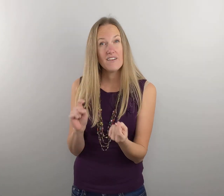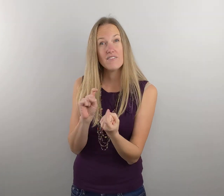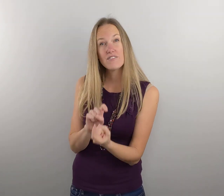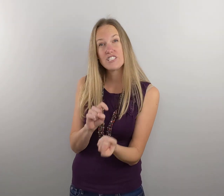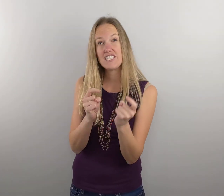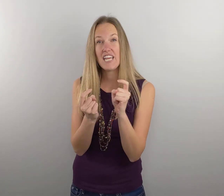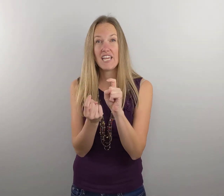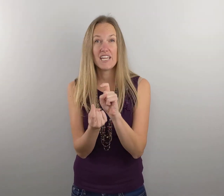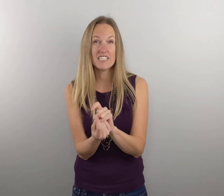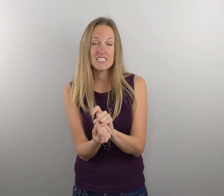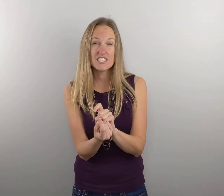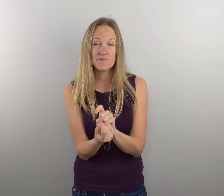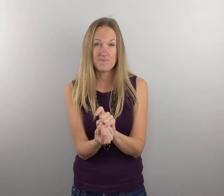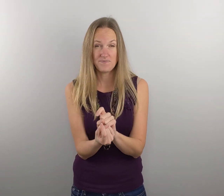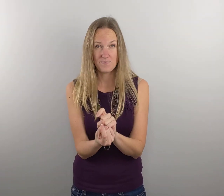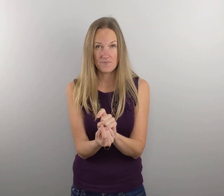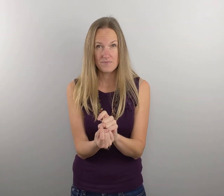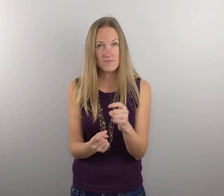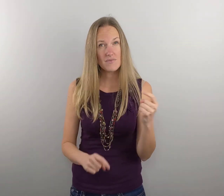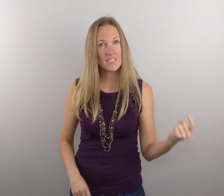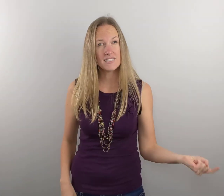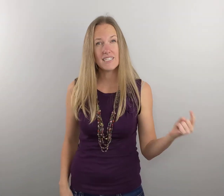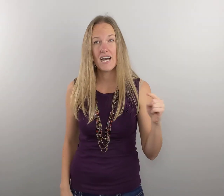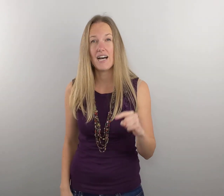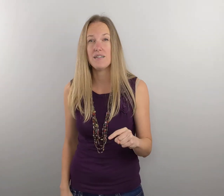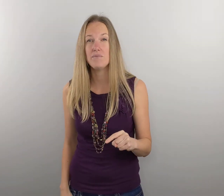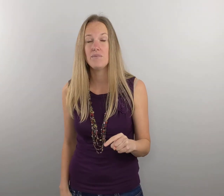for change to come,